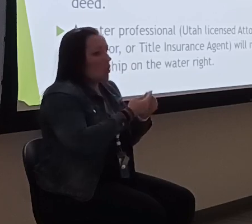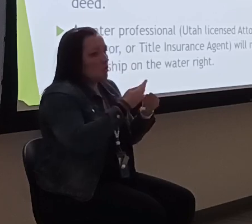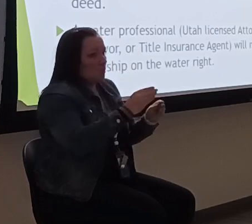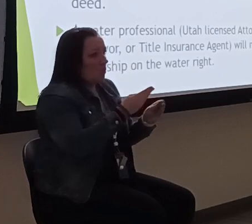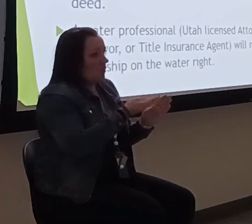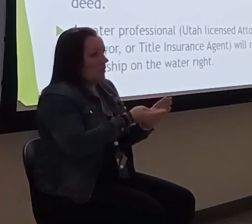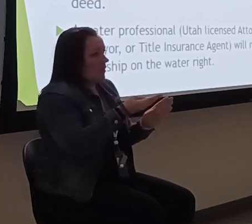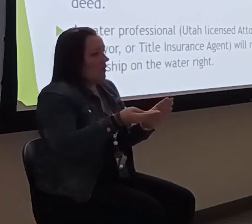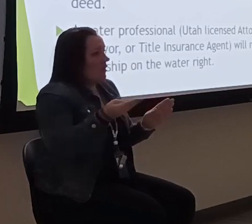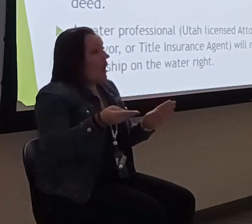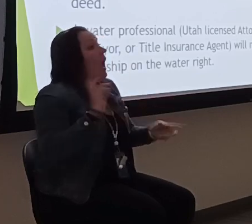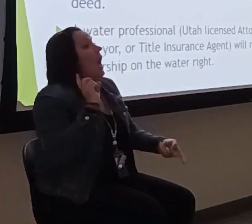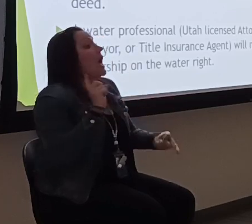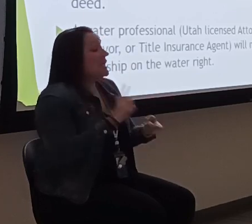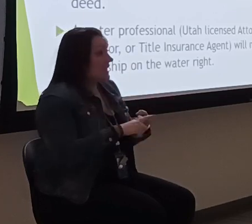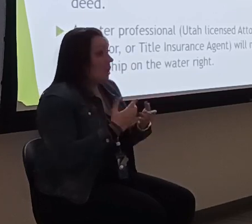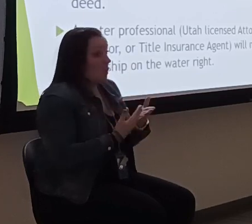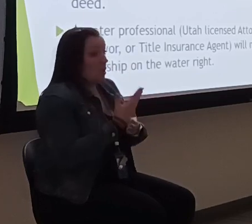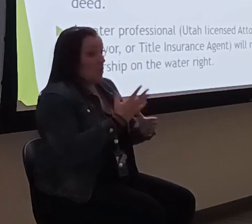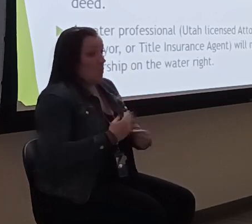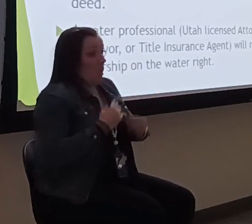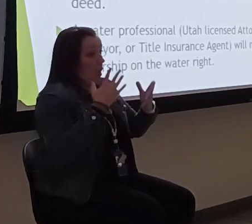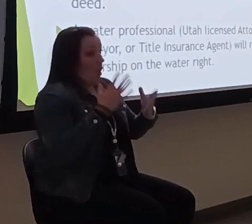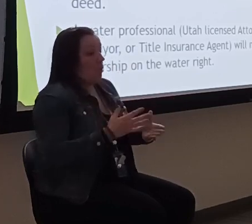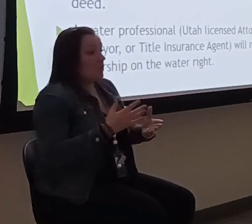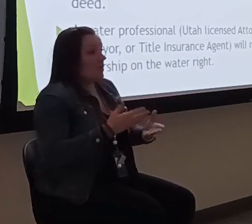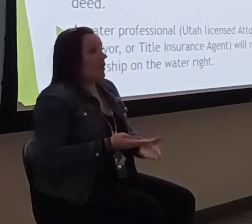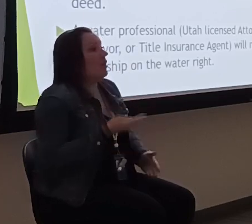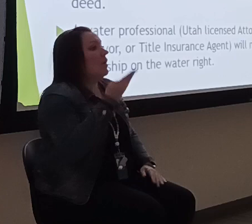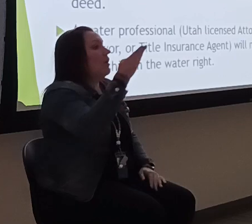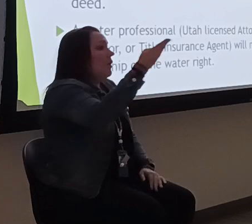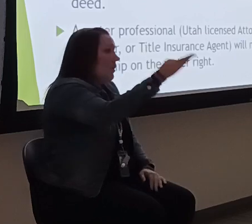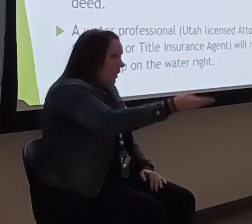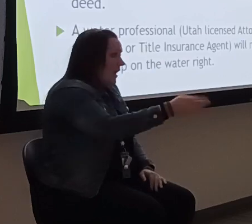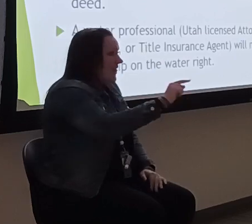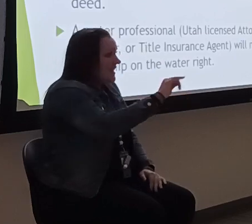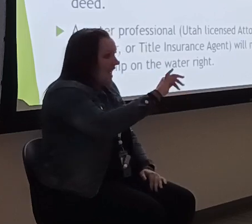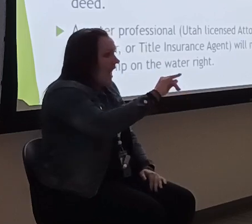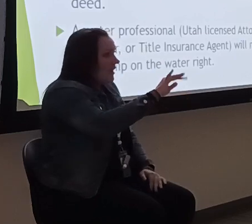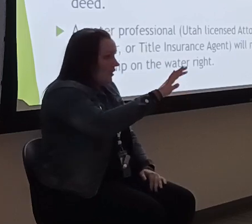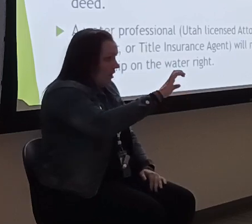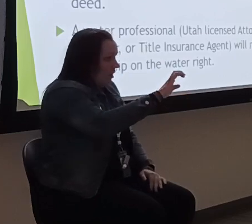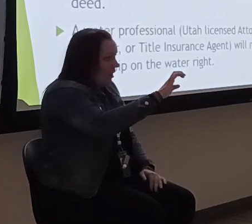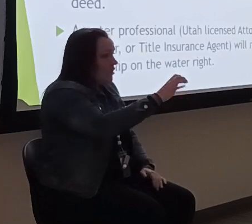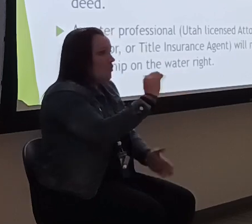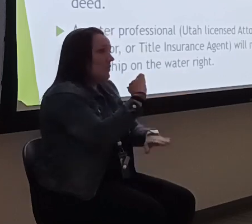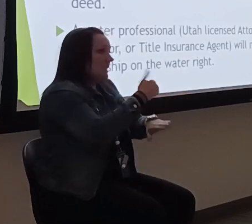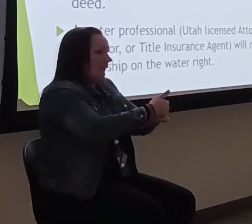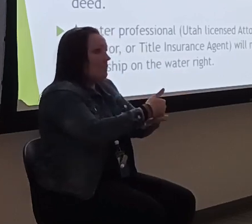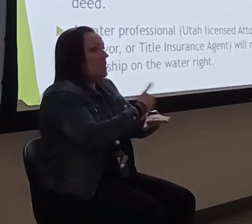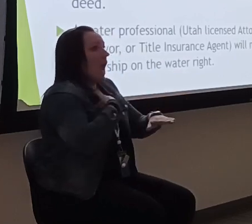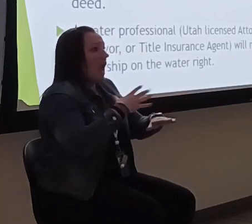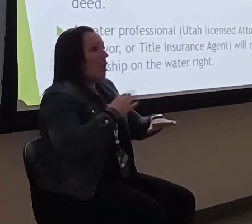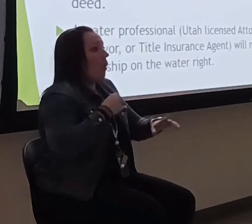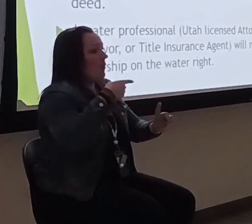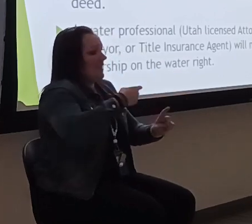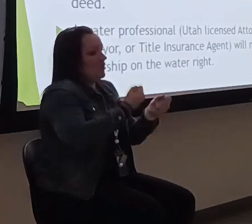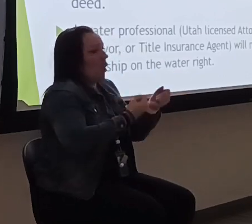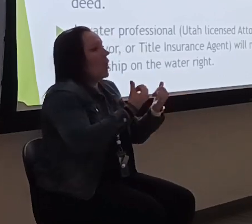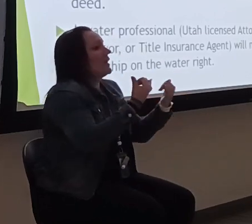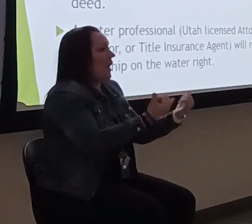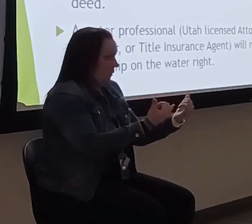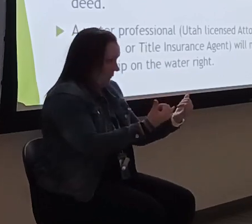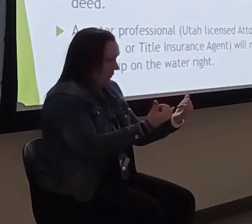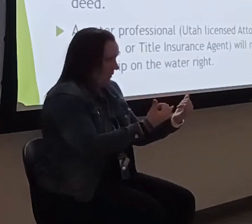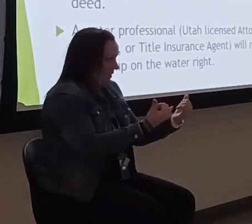owner until the new owner brings to them the supporting documents to establish how they're the owners.